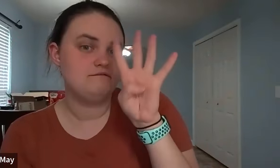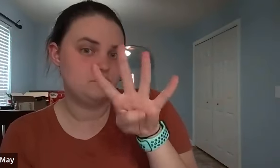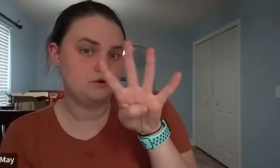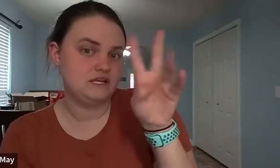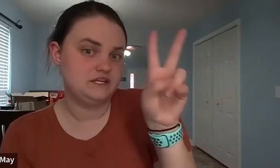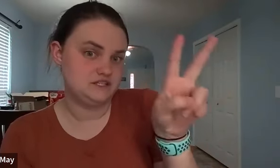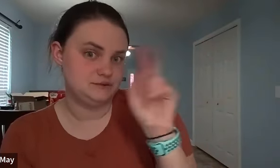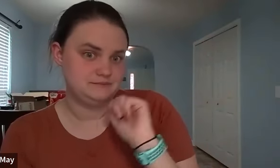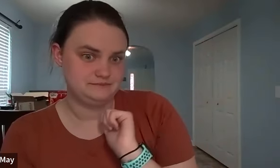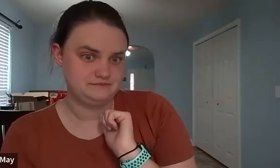342.